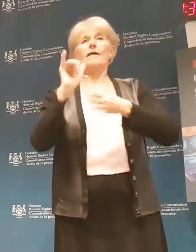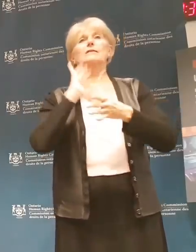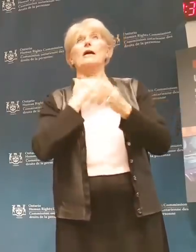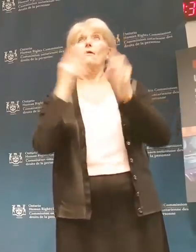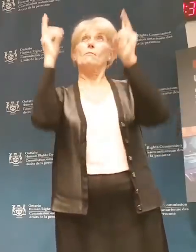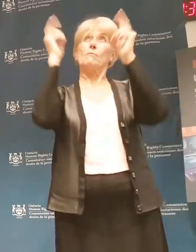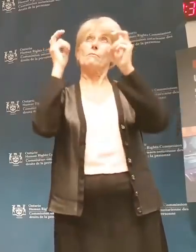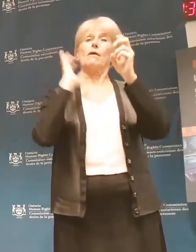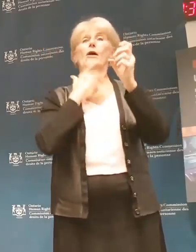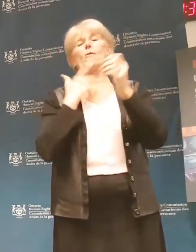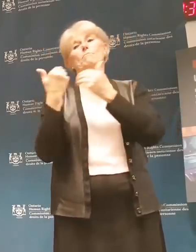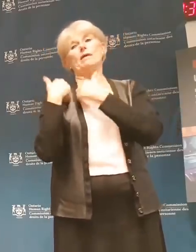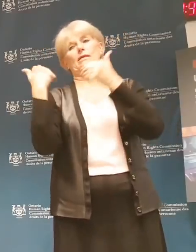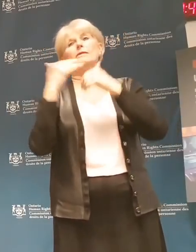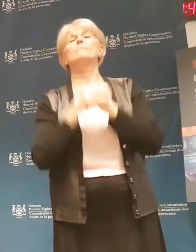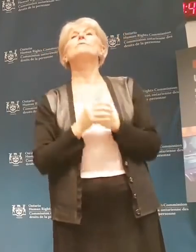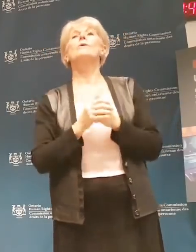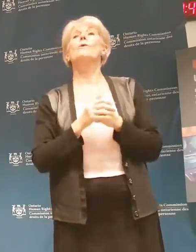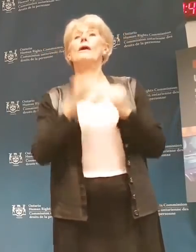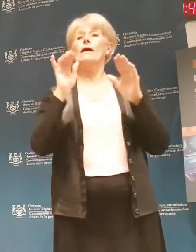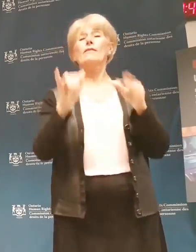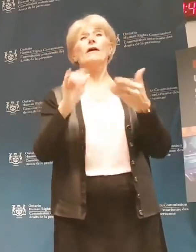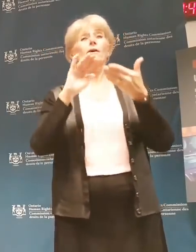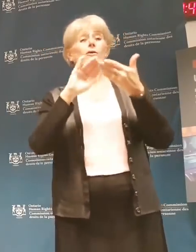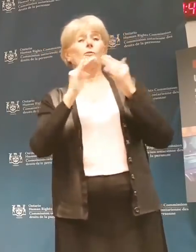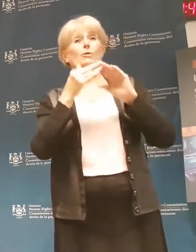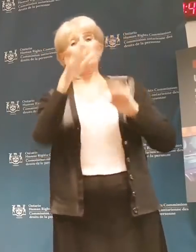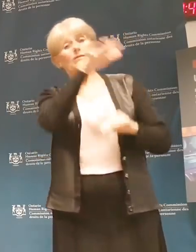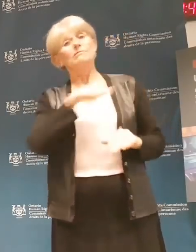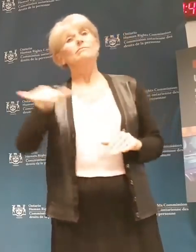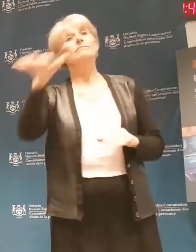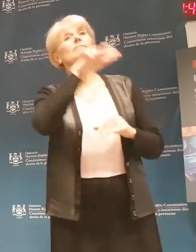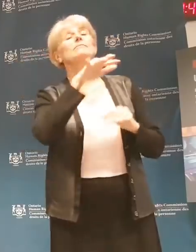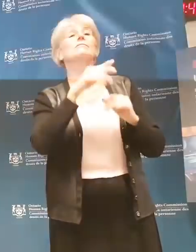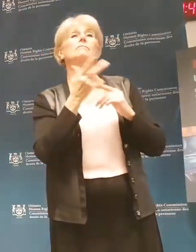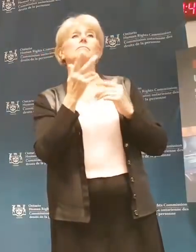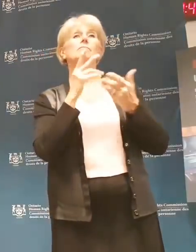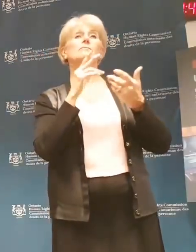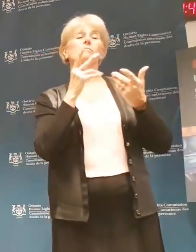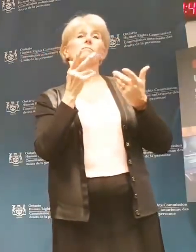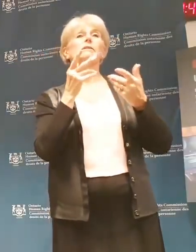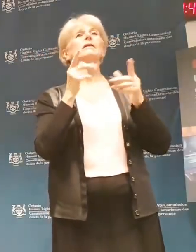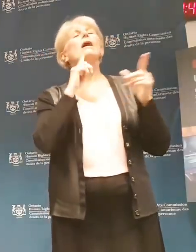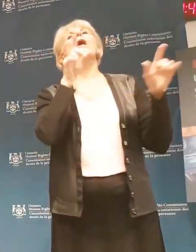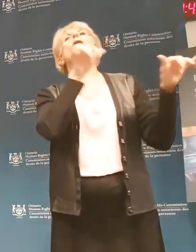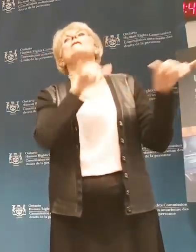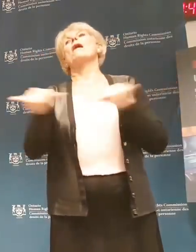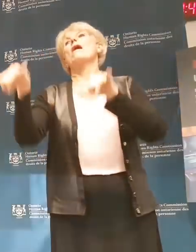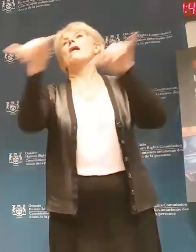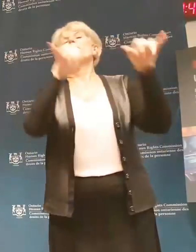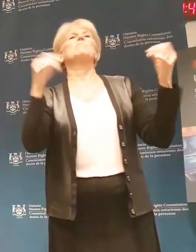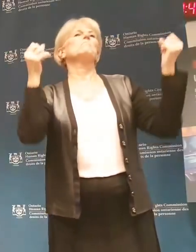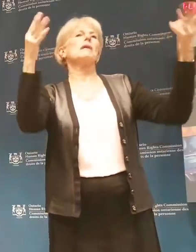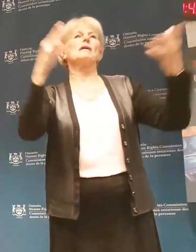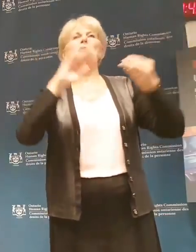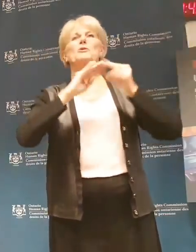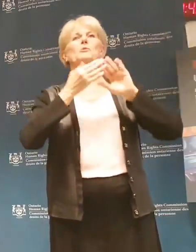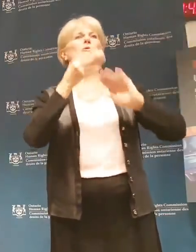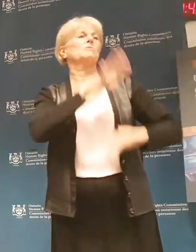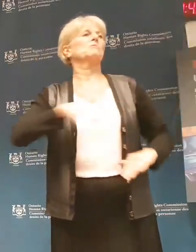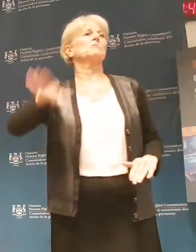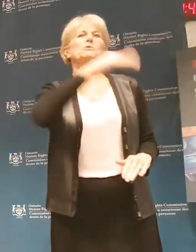mandate. So this community and its set of demographic and structural factors are common across many communities in